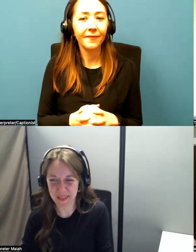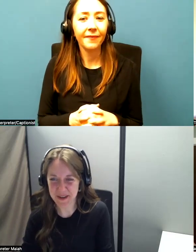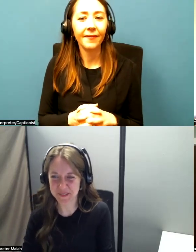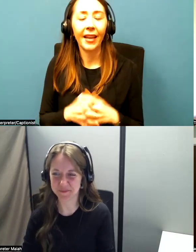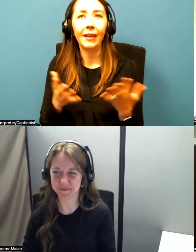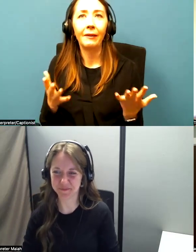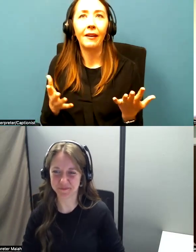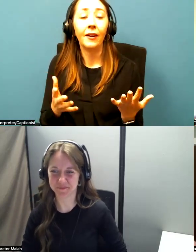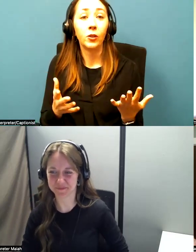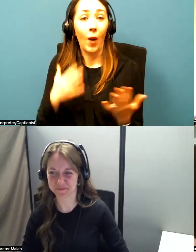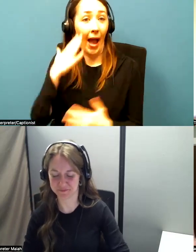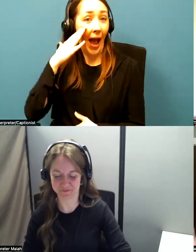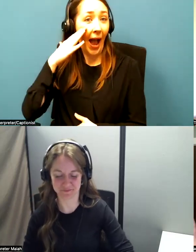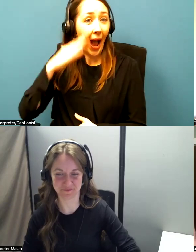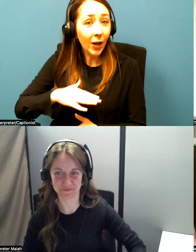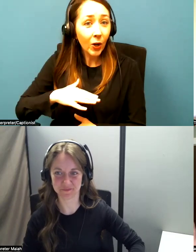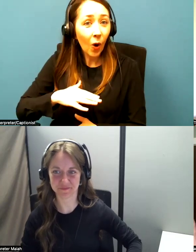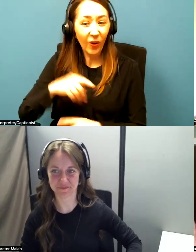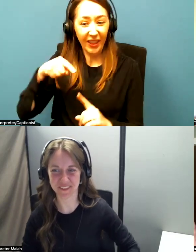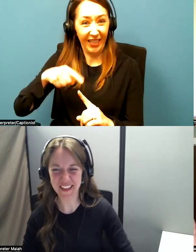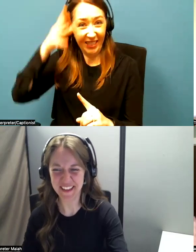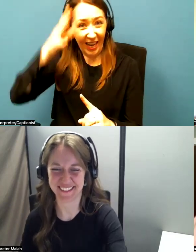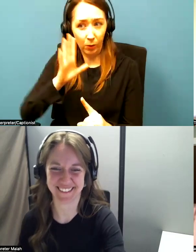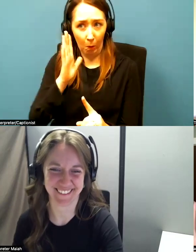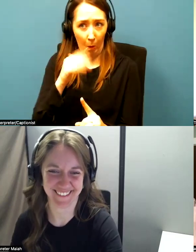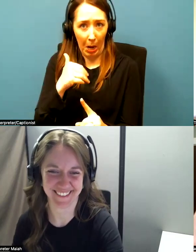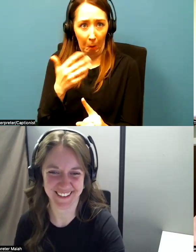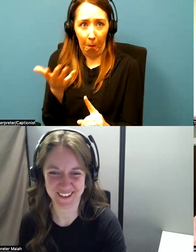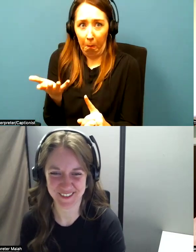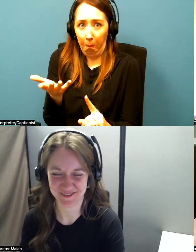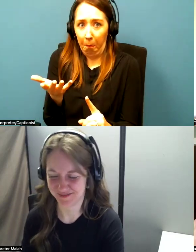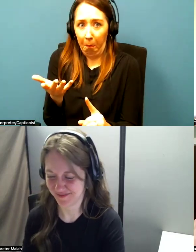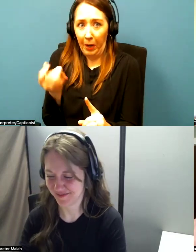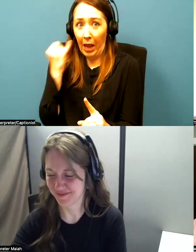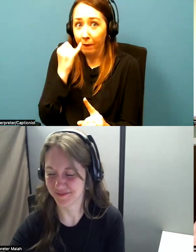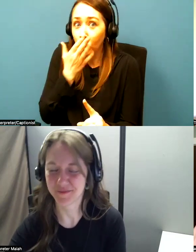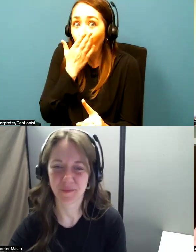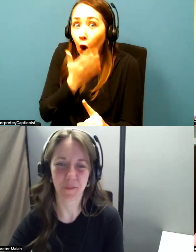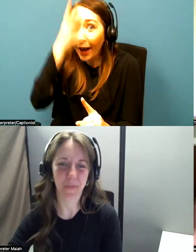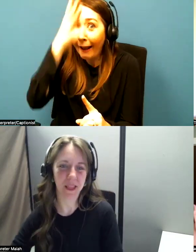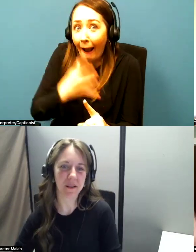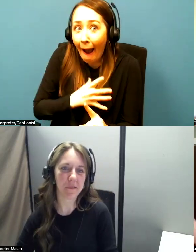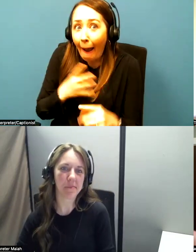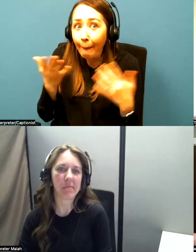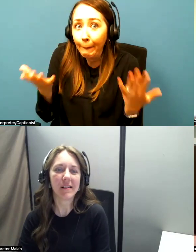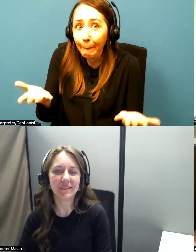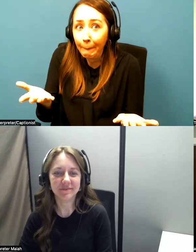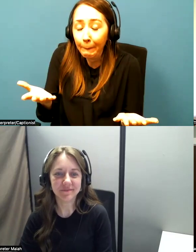so I didn't know if this was like a weirdo, like I didn't know if he was a good guy,